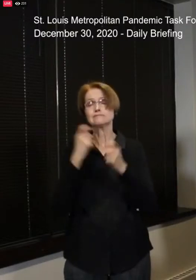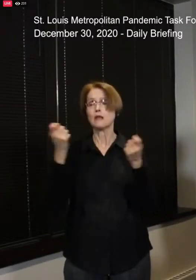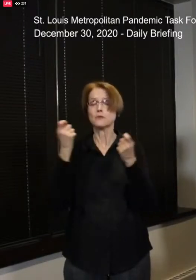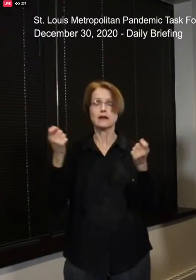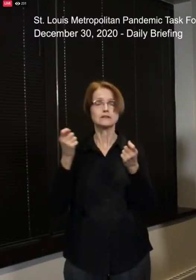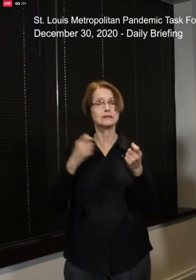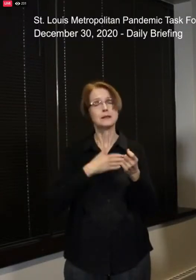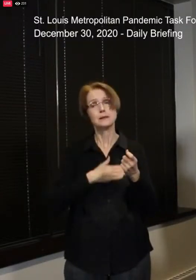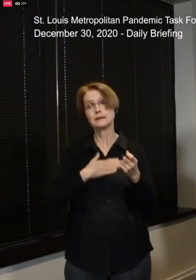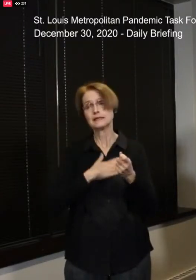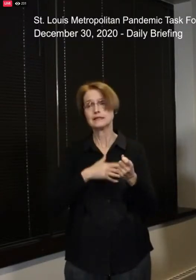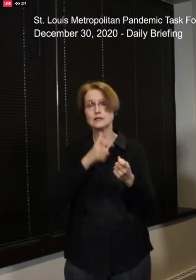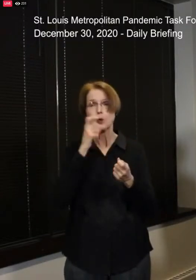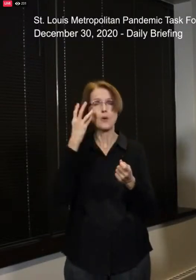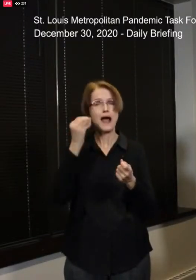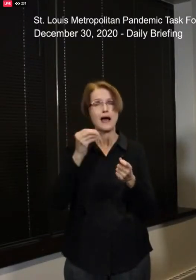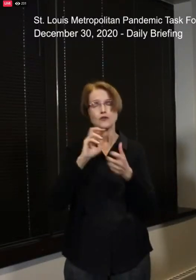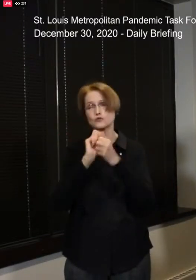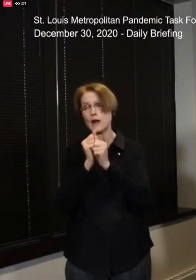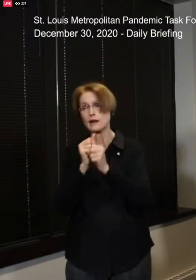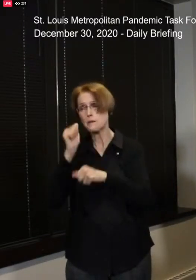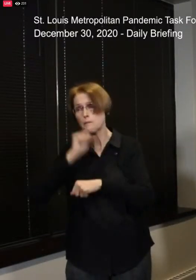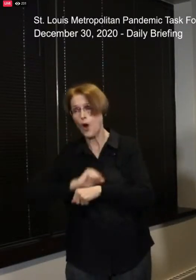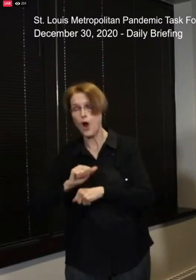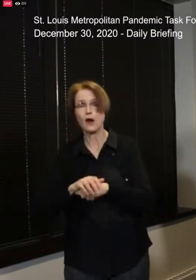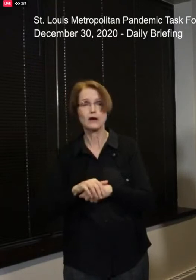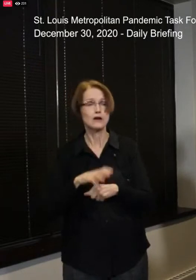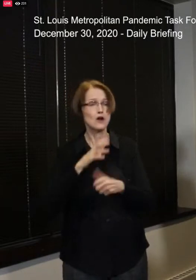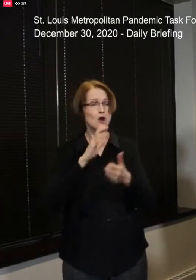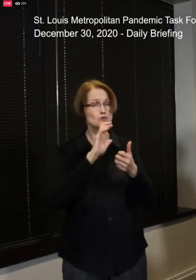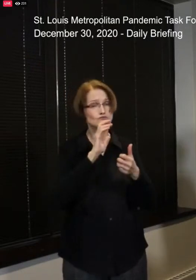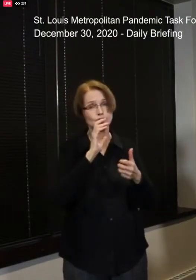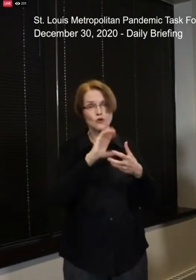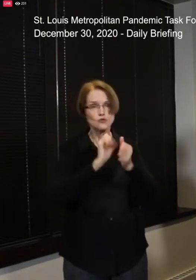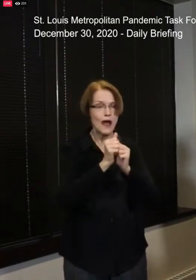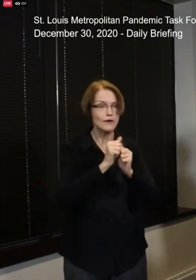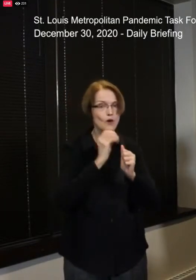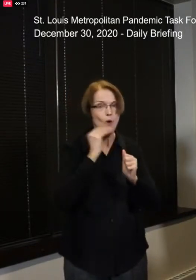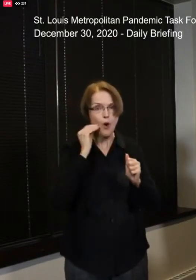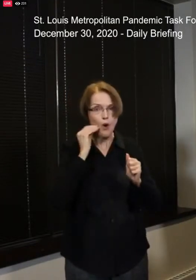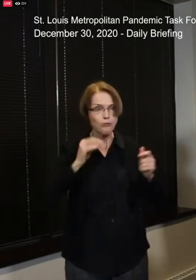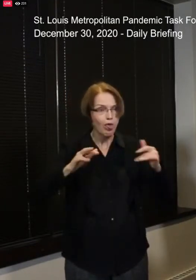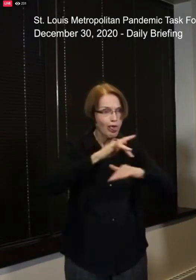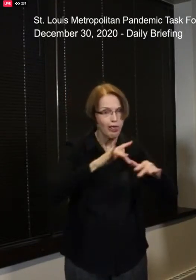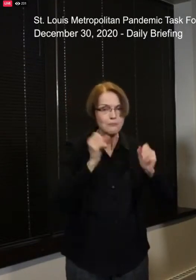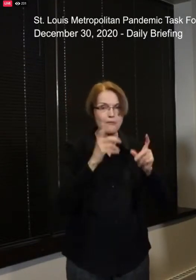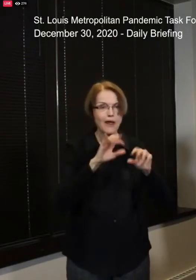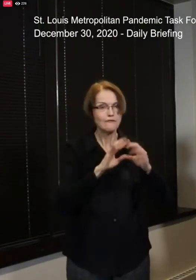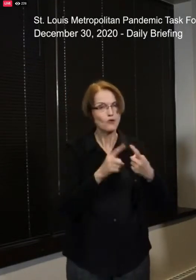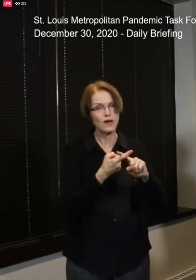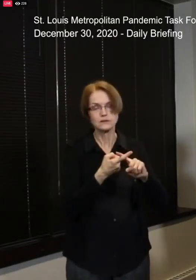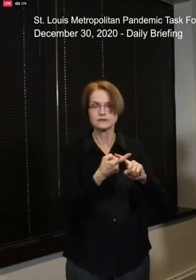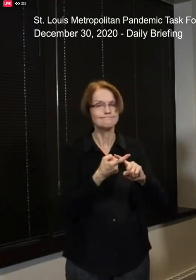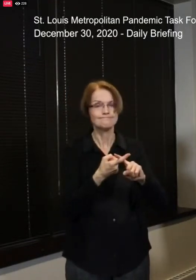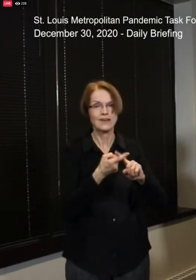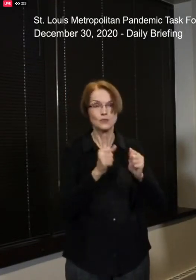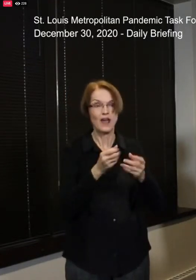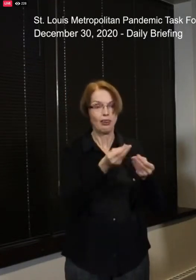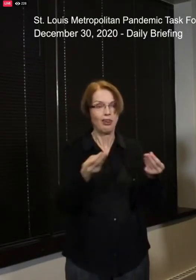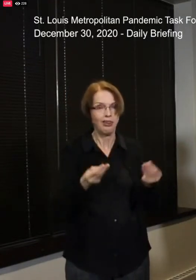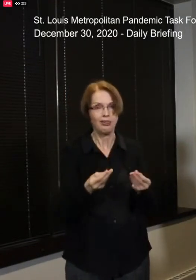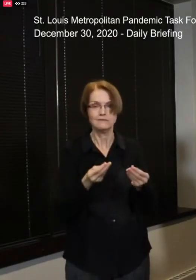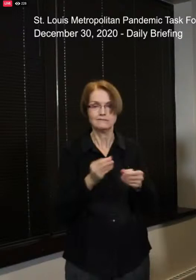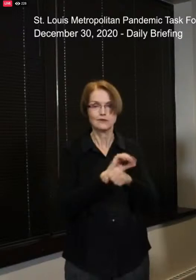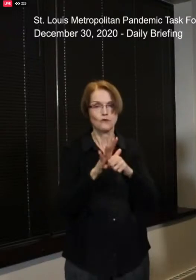like a bar or in a crowded space like a home full of friends where the virus can easily spread. So please,